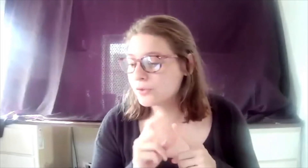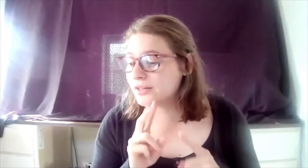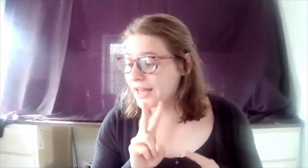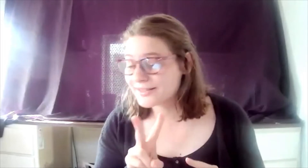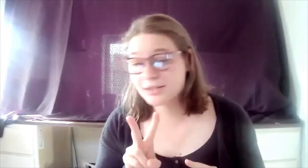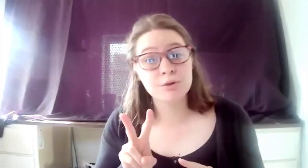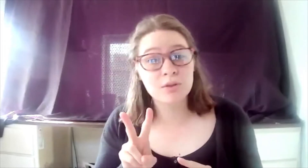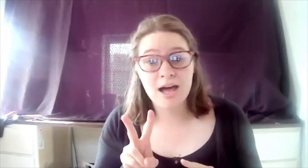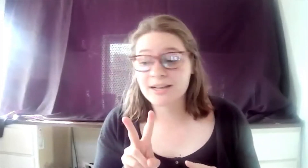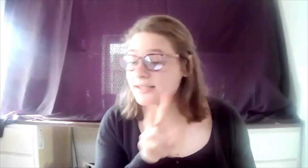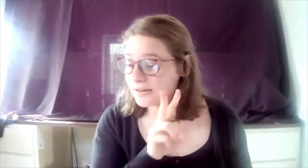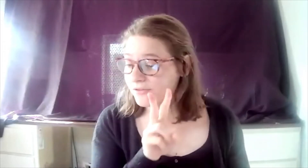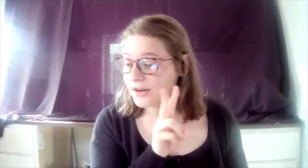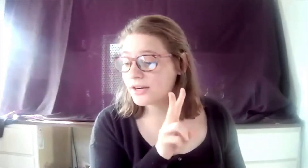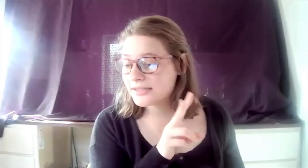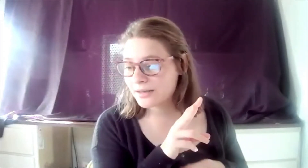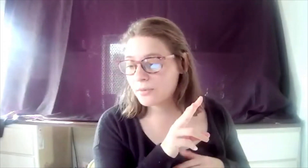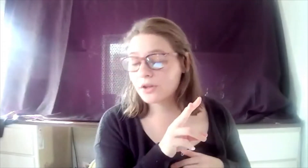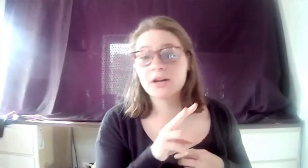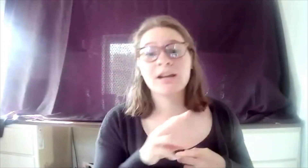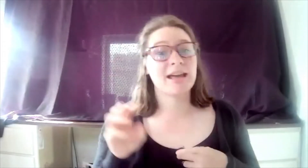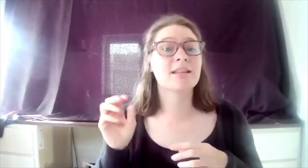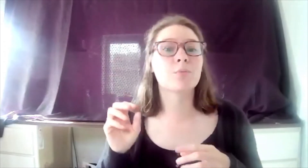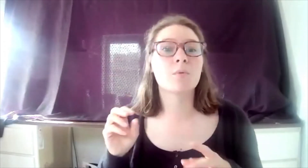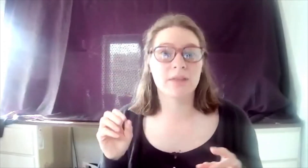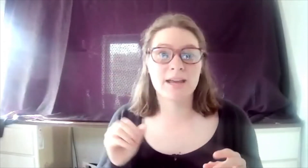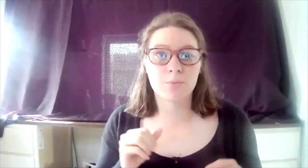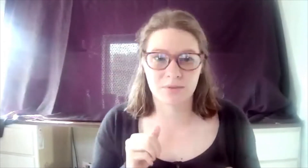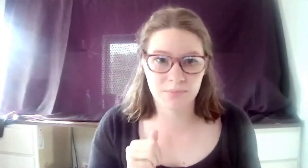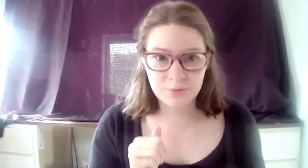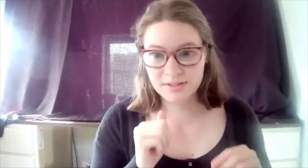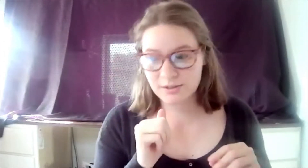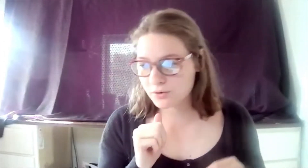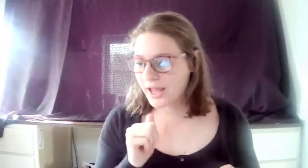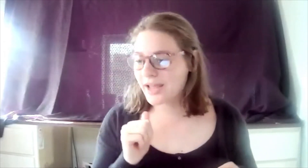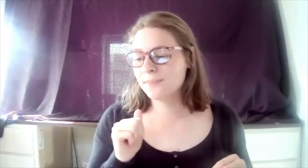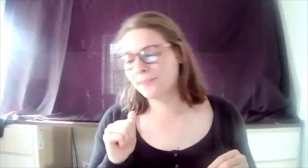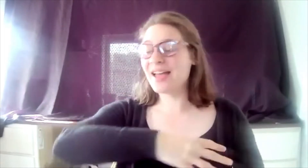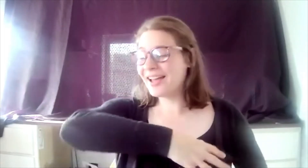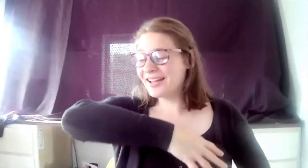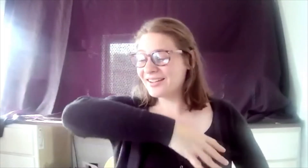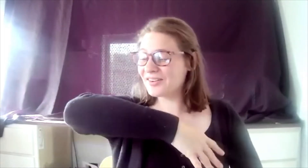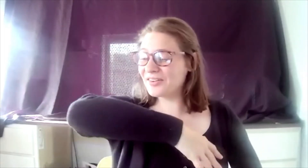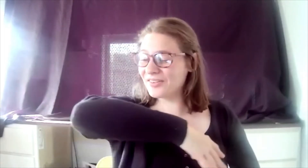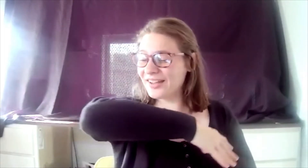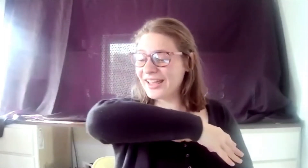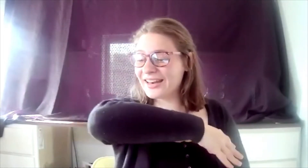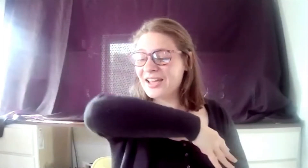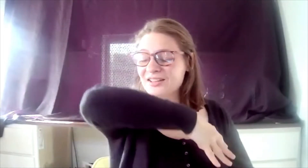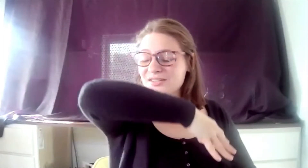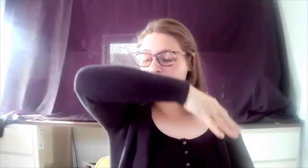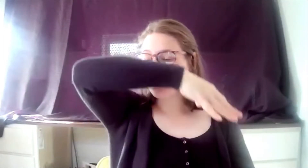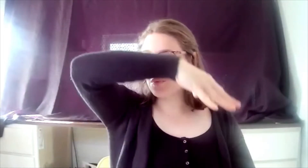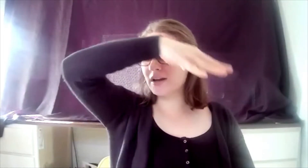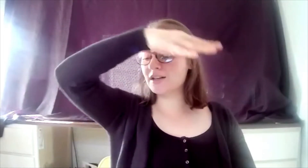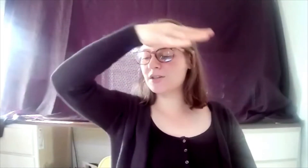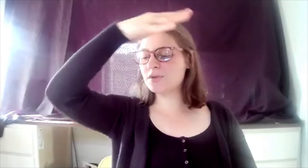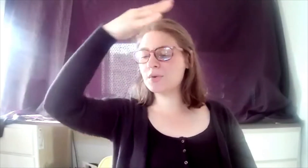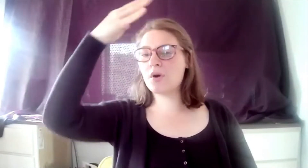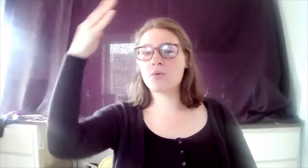the next two lines. They're very similar, and then we'll play it with music, okay? Good. So we're going to do